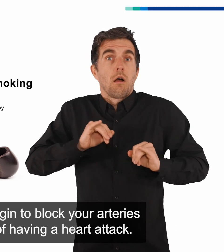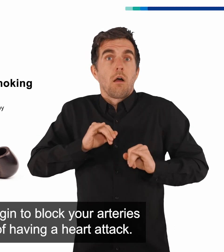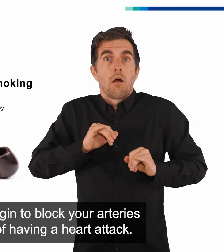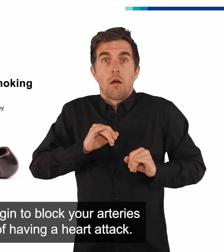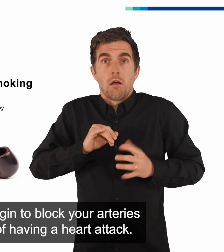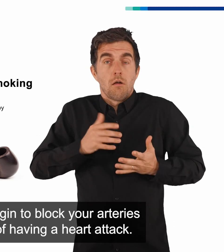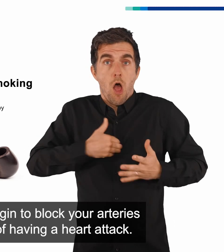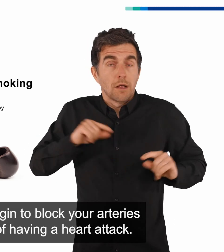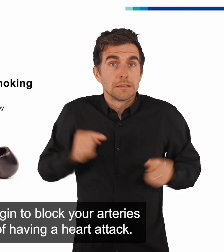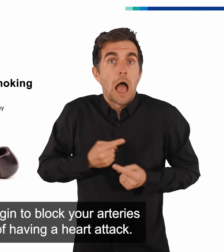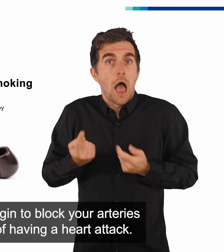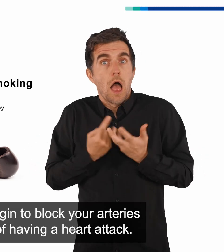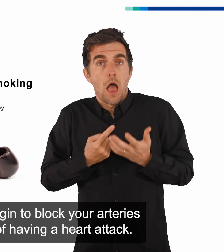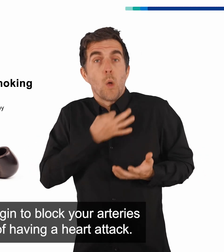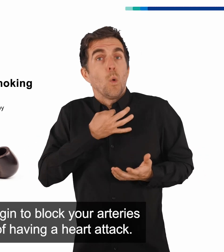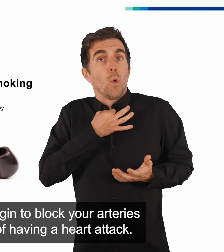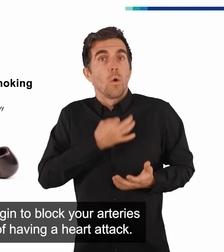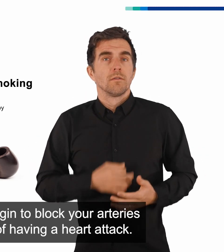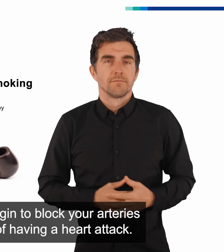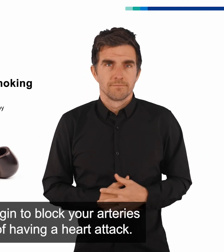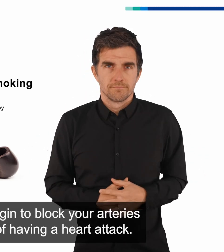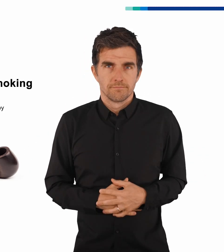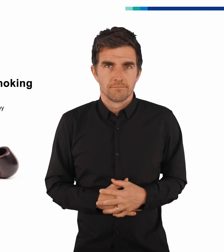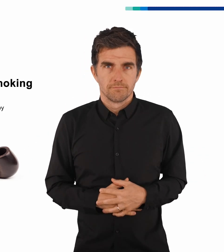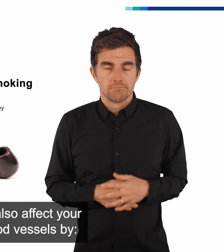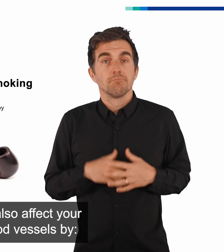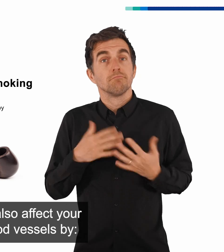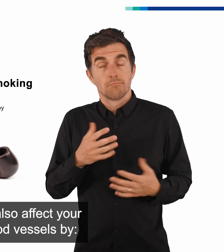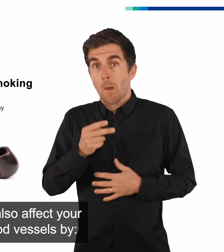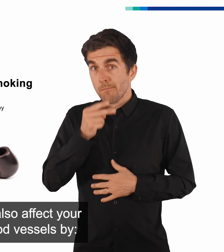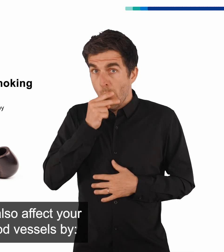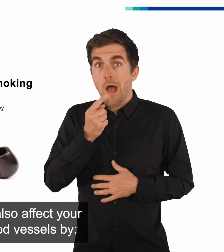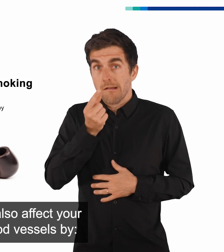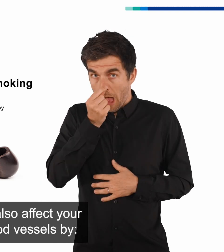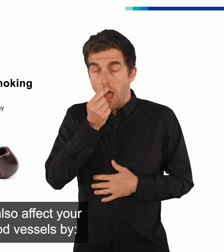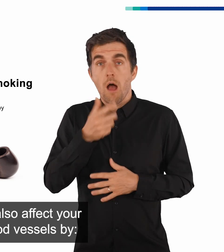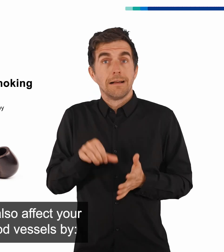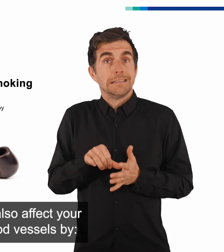Identify your triggers and habits which make you smoke and look for ways to avoid them.